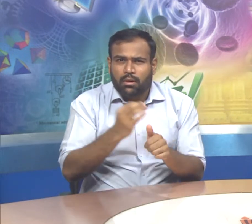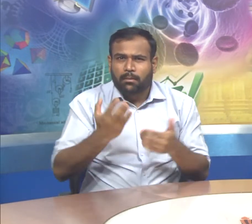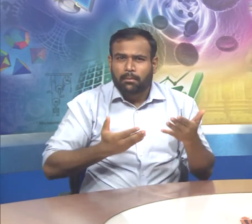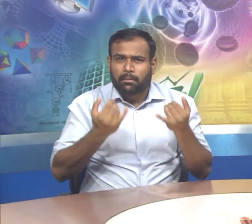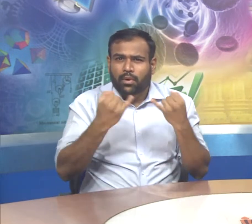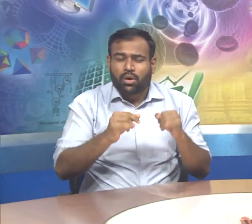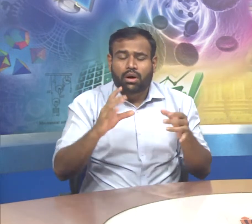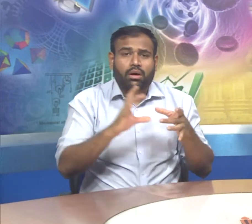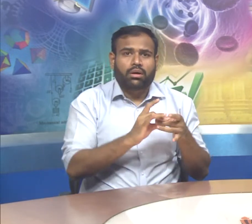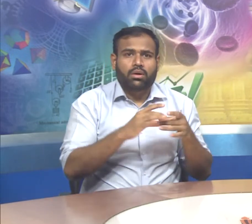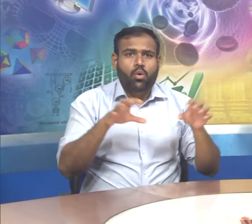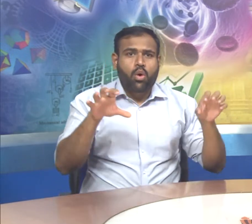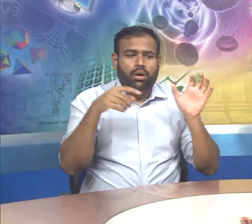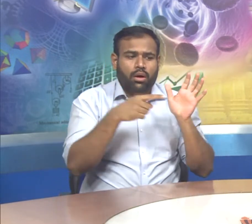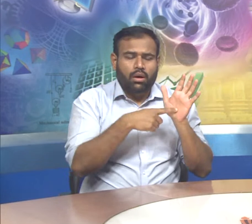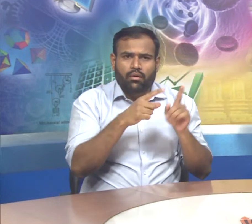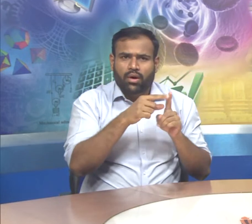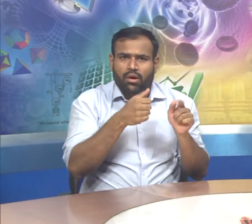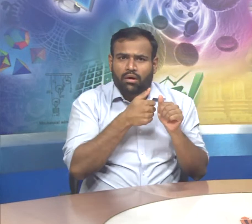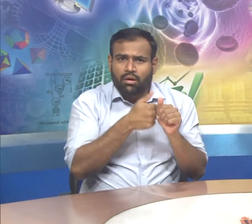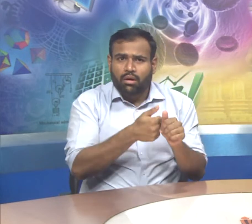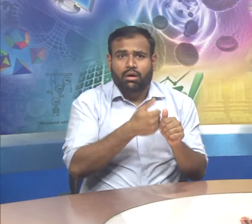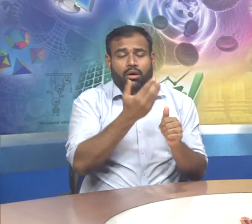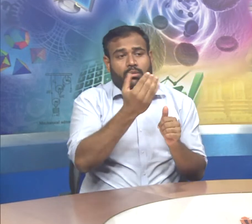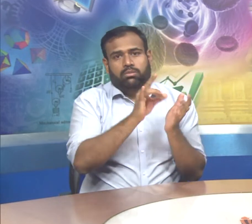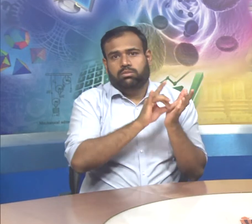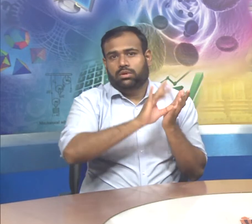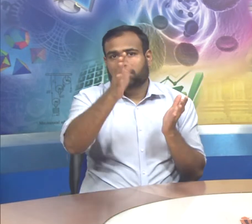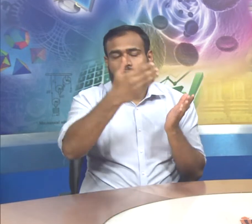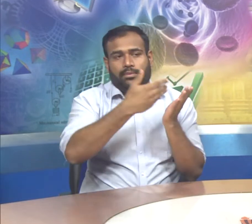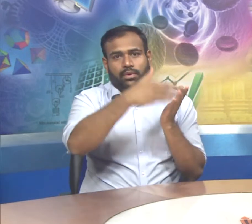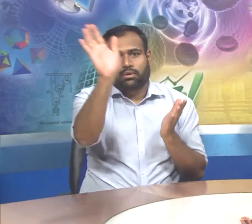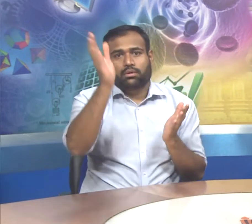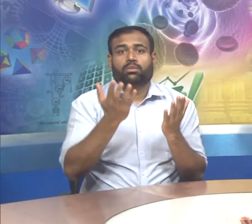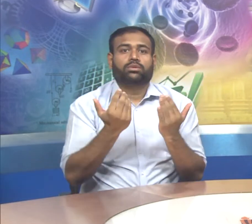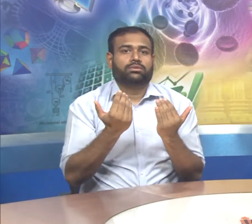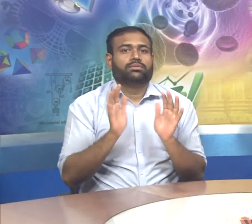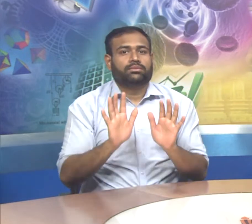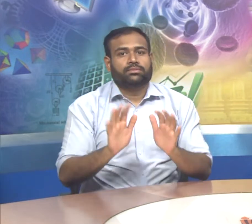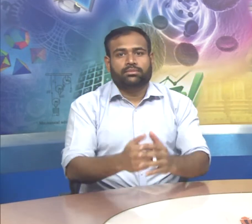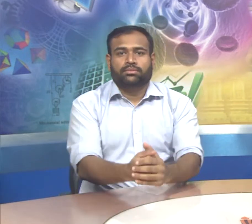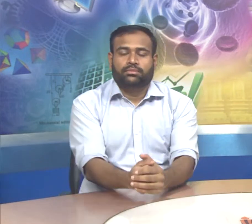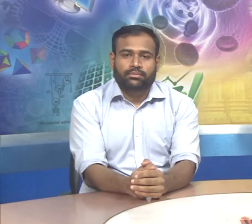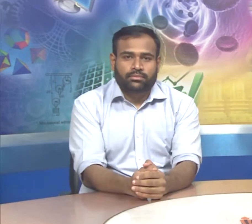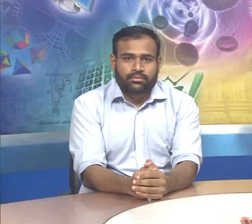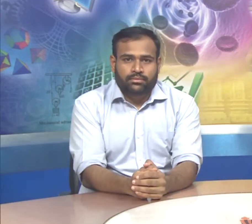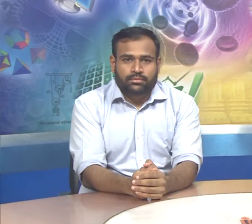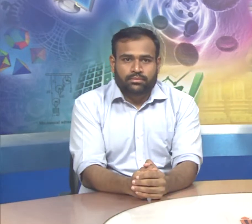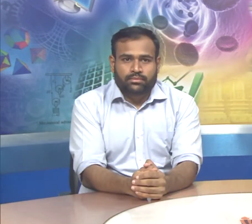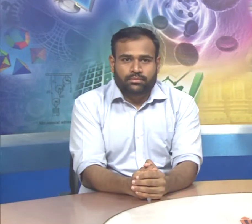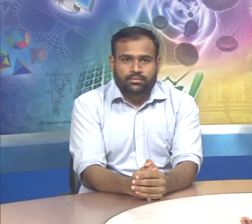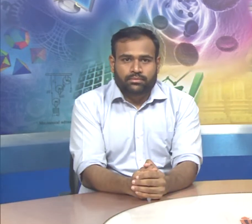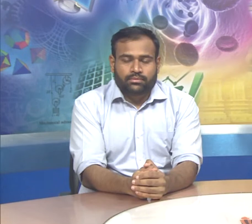of retirement, according to the procedure laid down in the